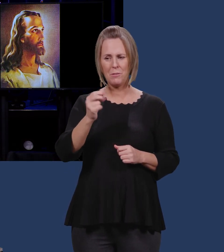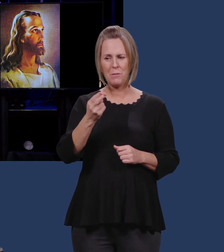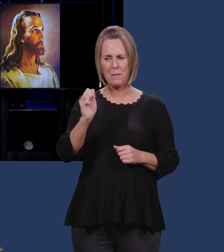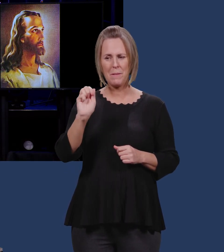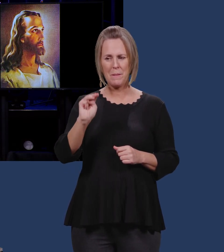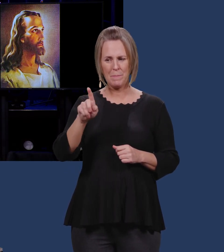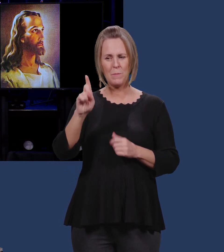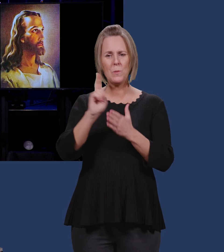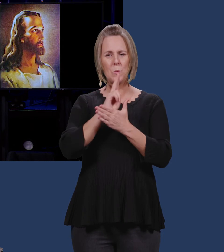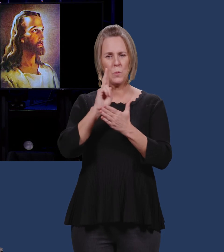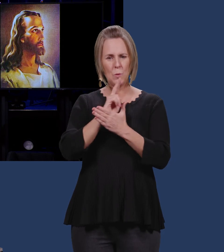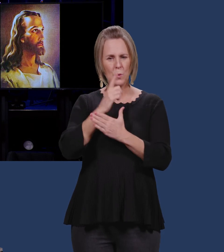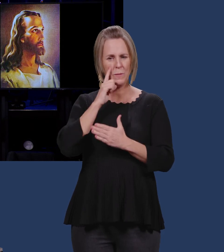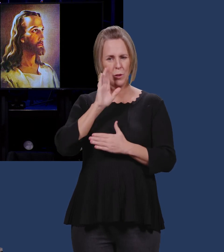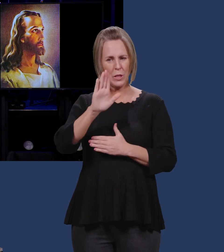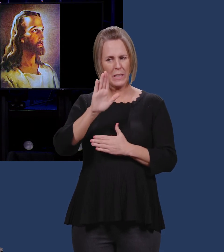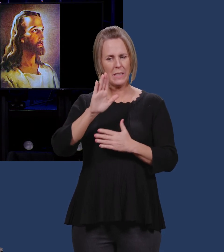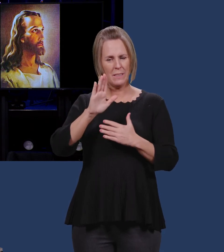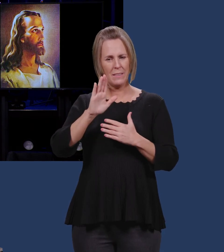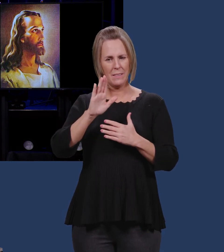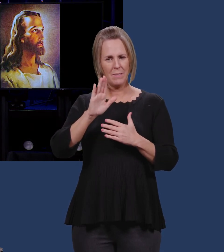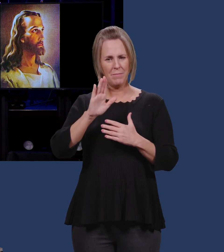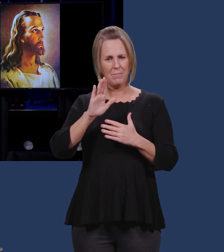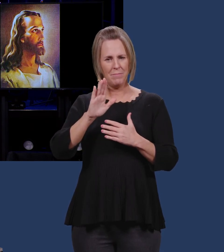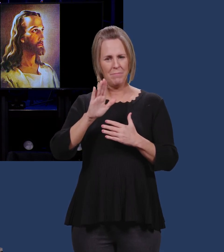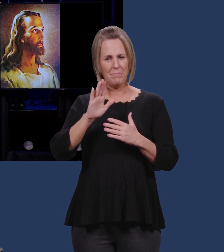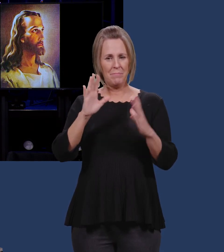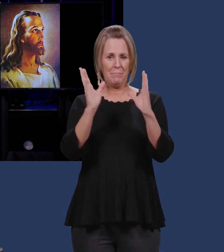billboards advertising his crusades.